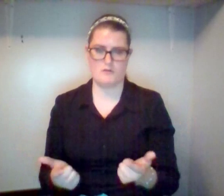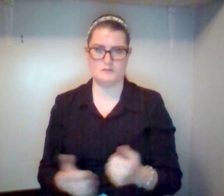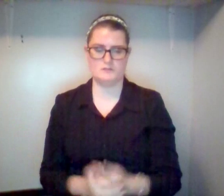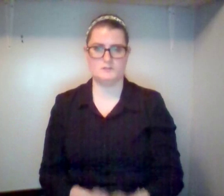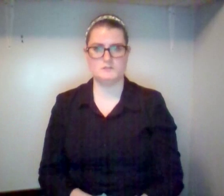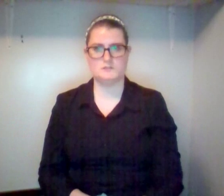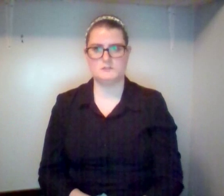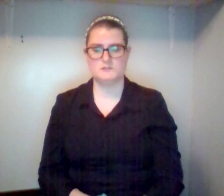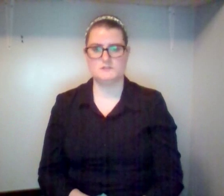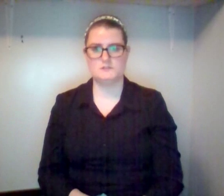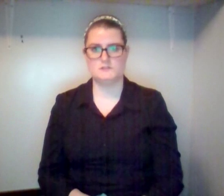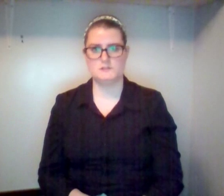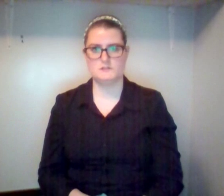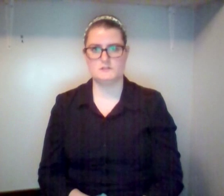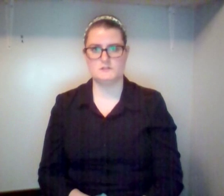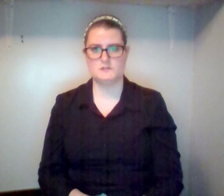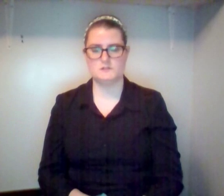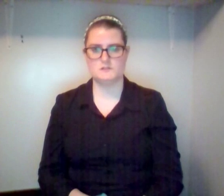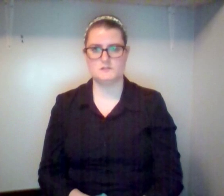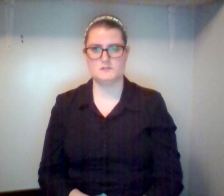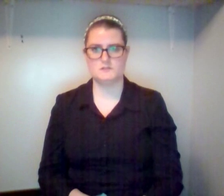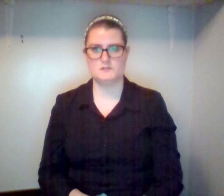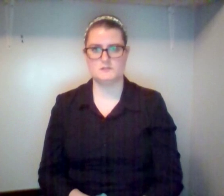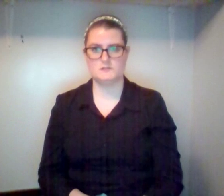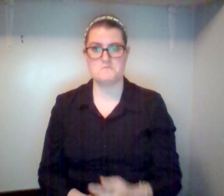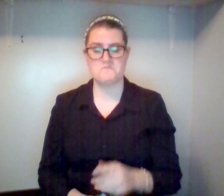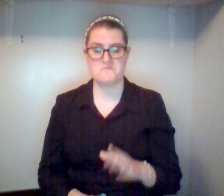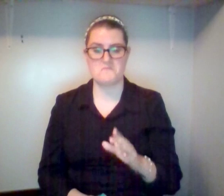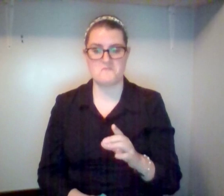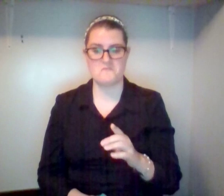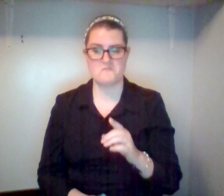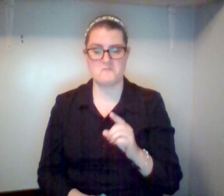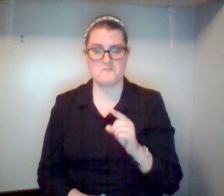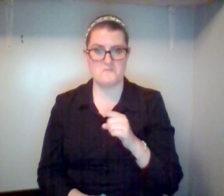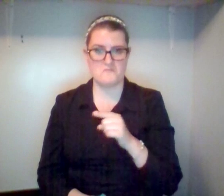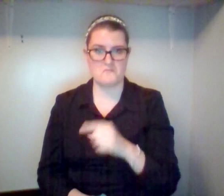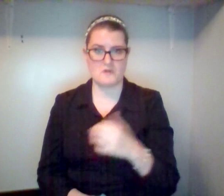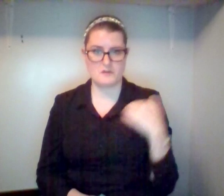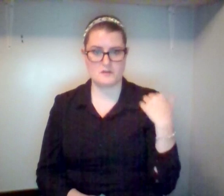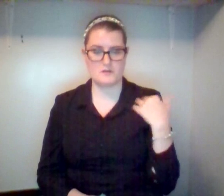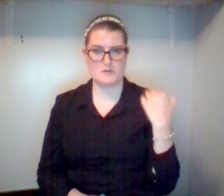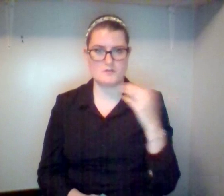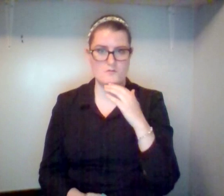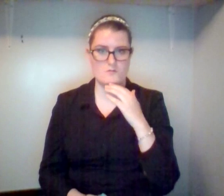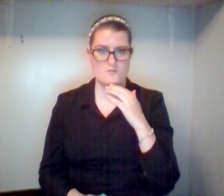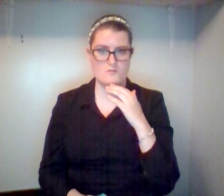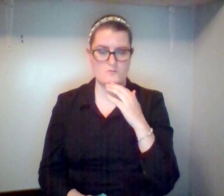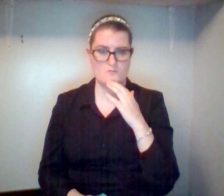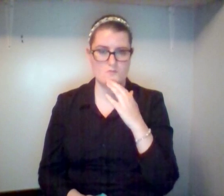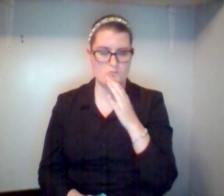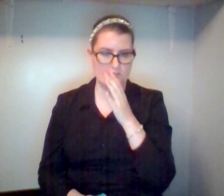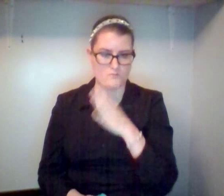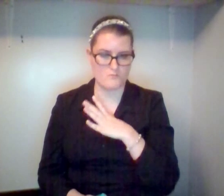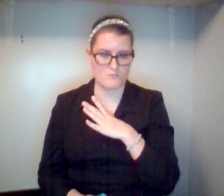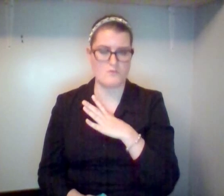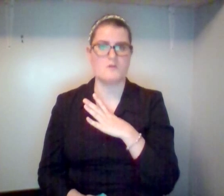ask, I think, the young woman in this scenario we're talking about, does my fiancé